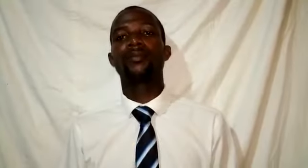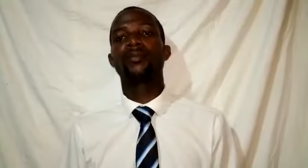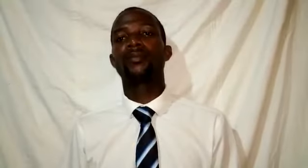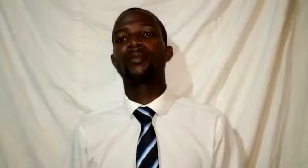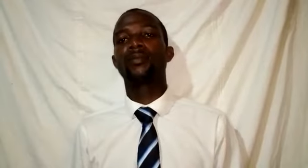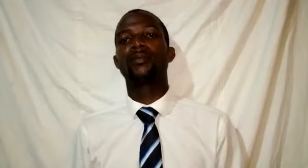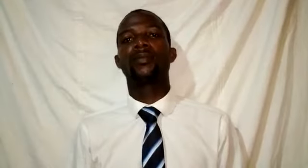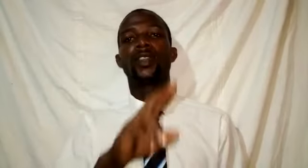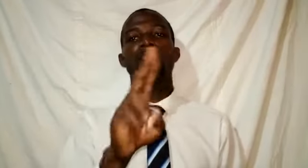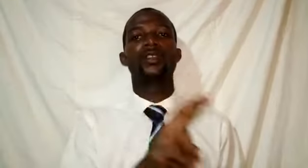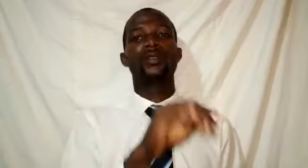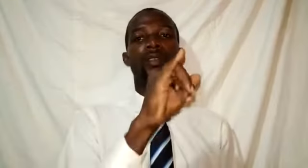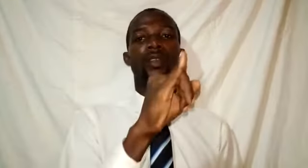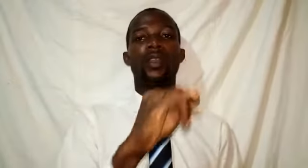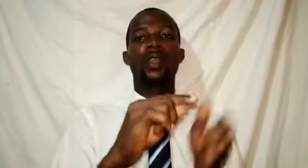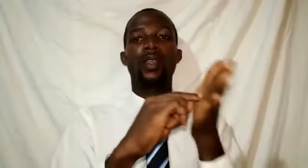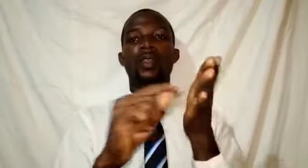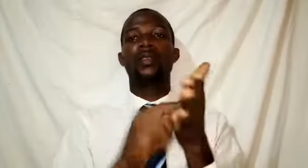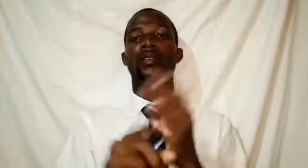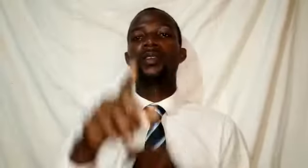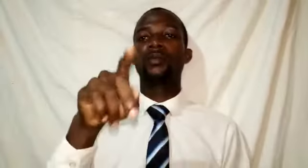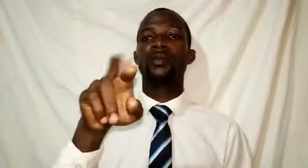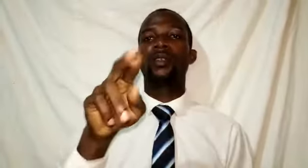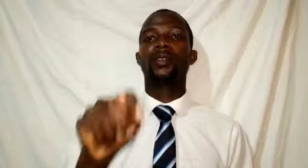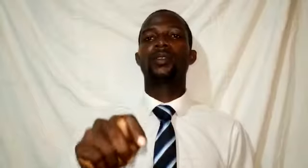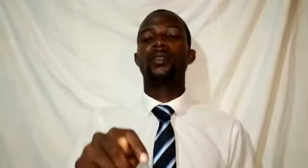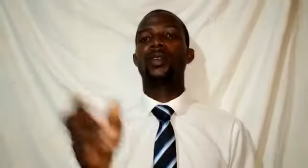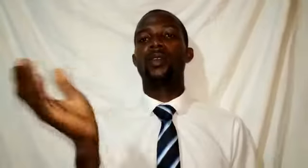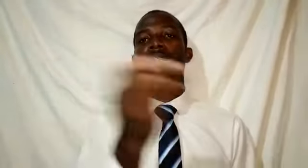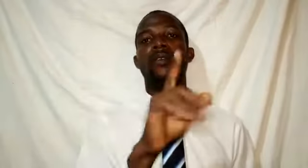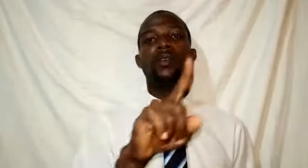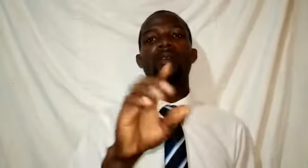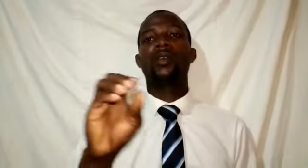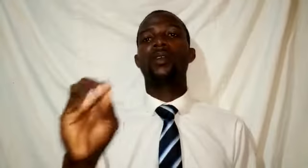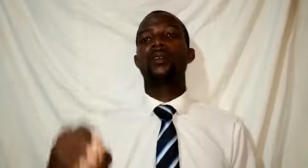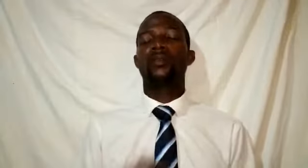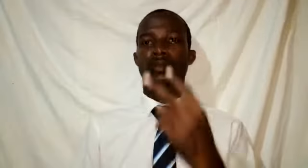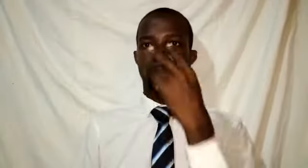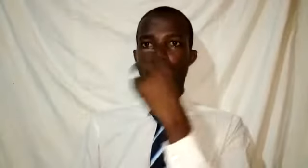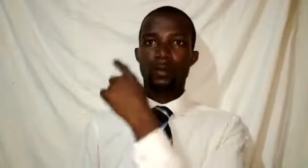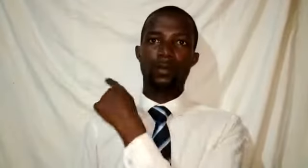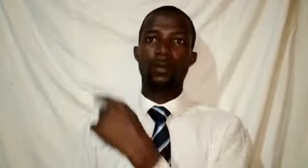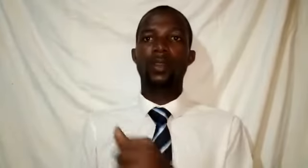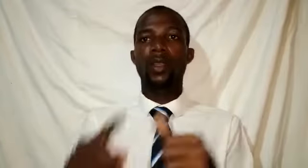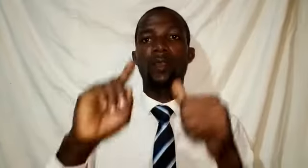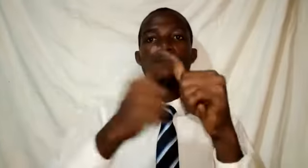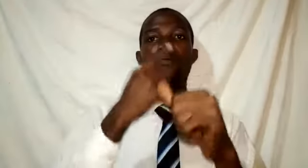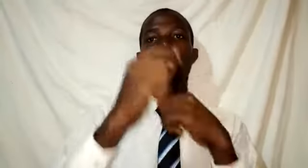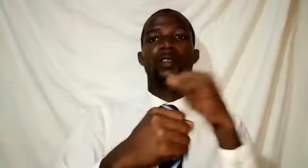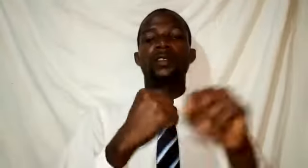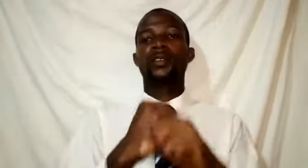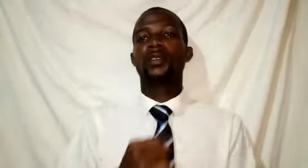Using I equals PRT over 100. First year,